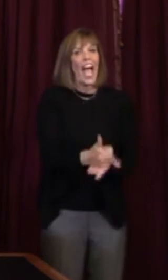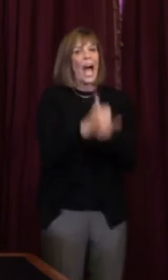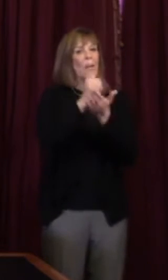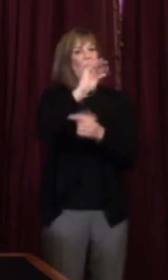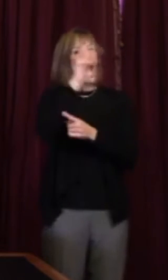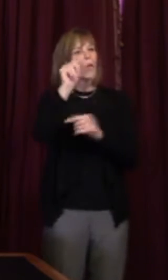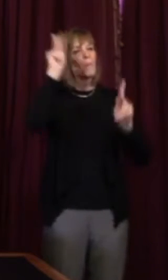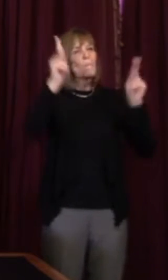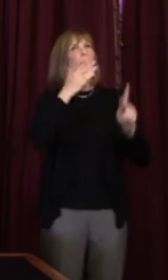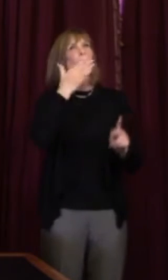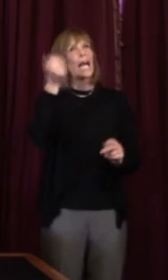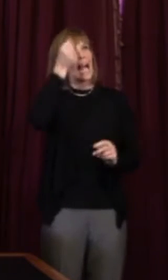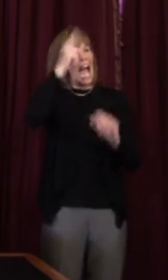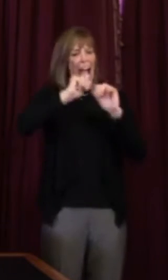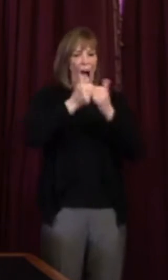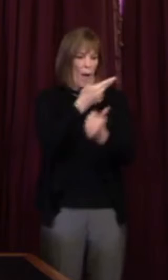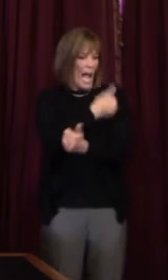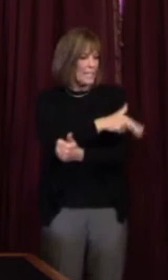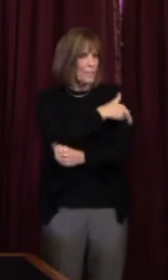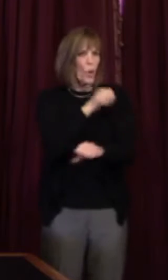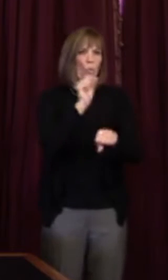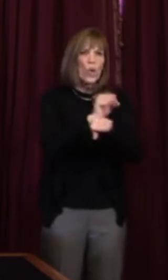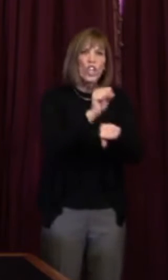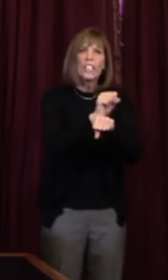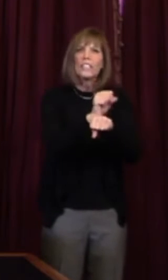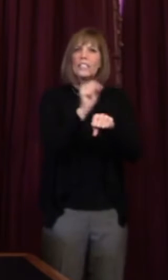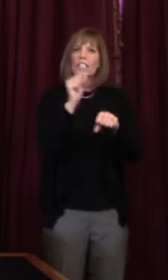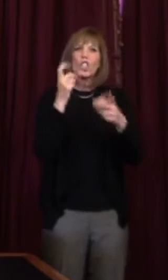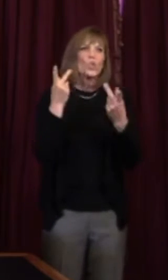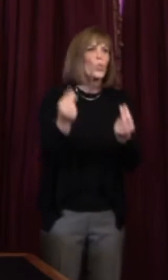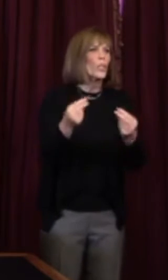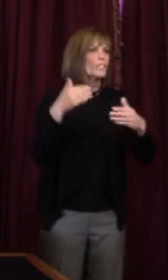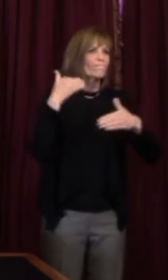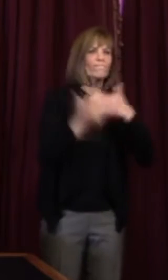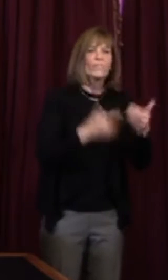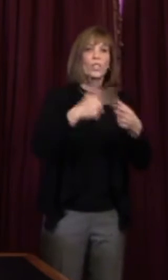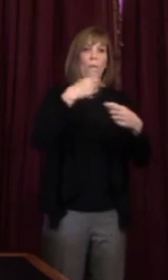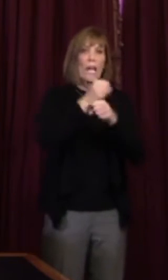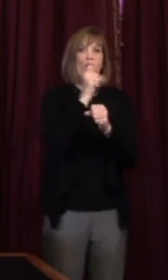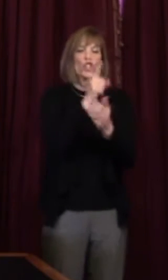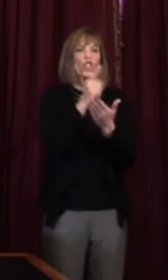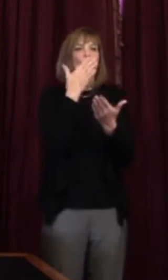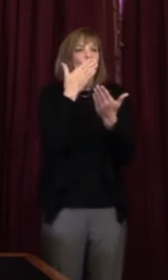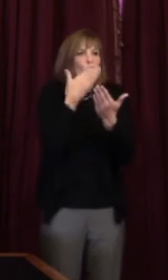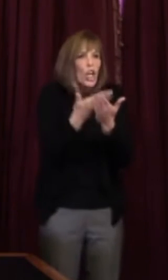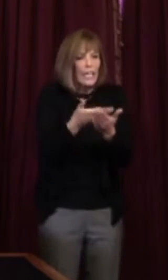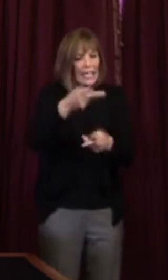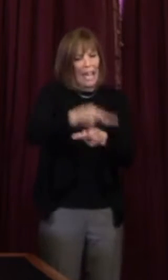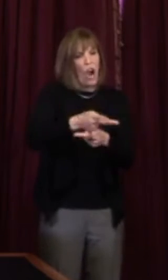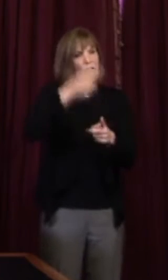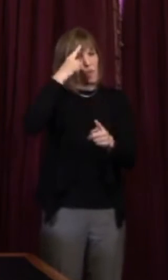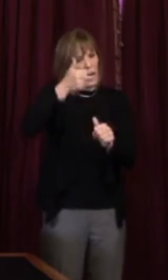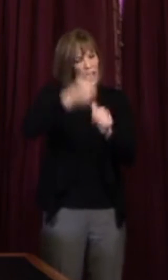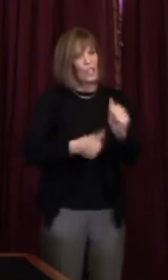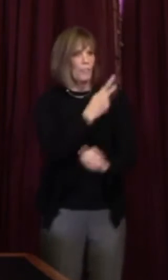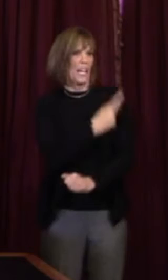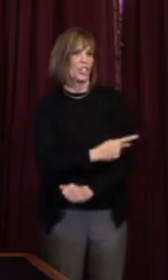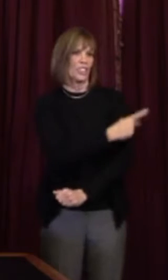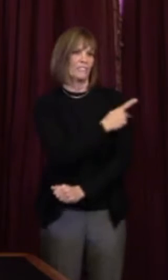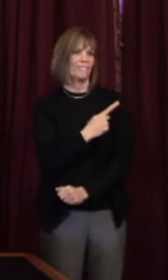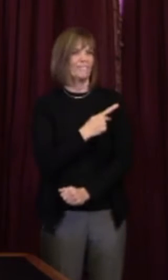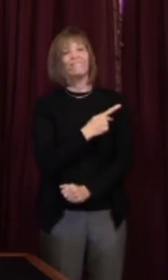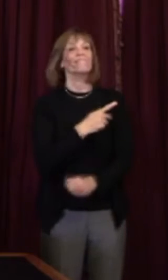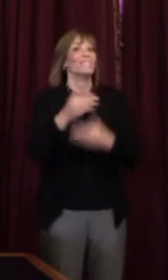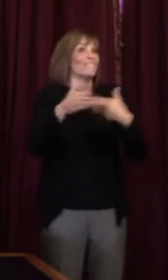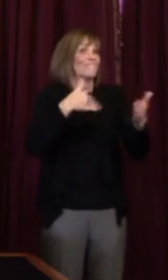better understand how hospitals are working to ensure that the quality care continues for every patient, even during